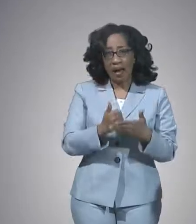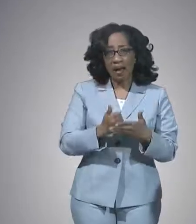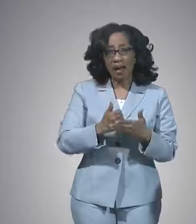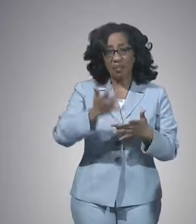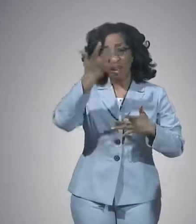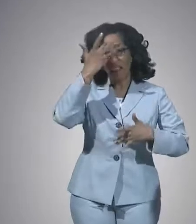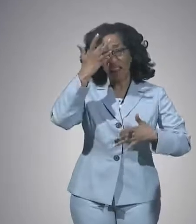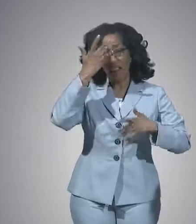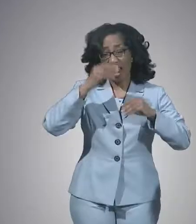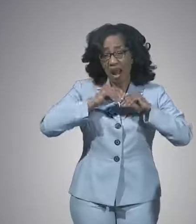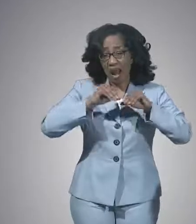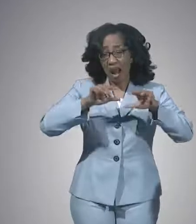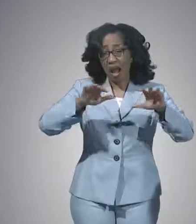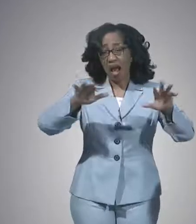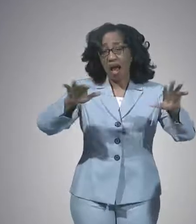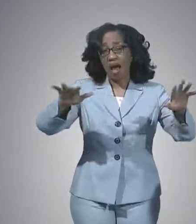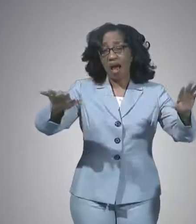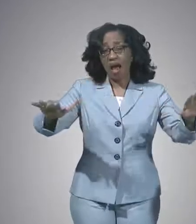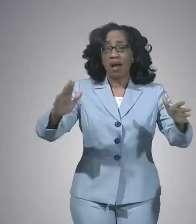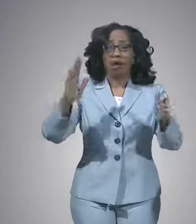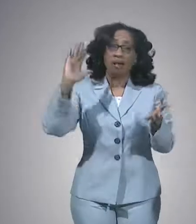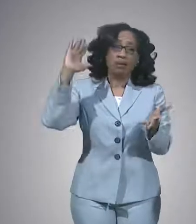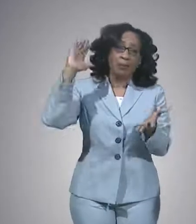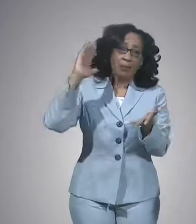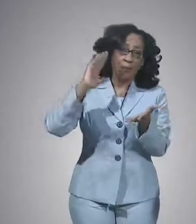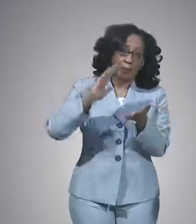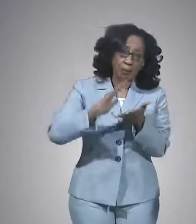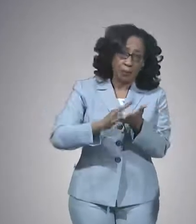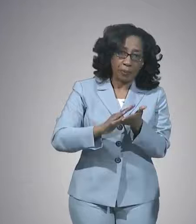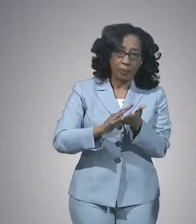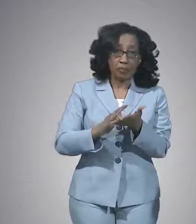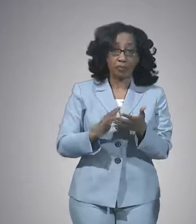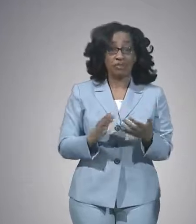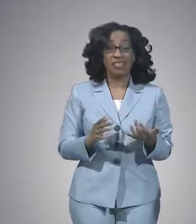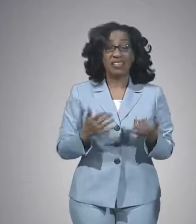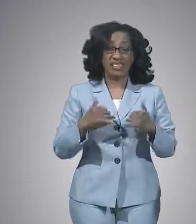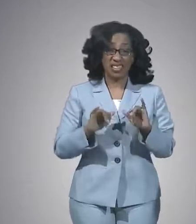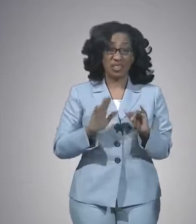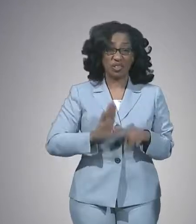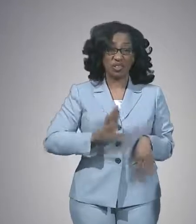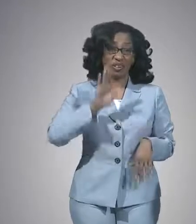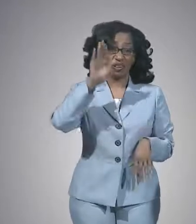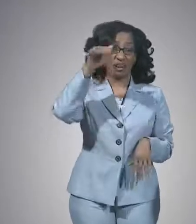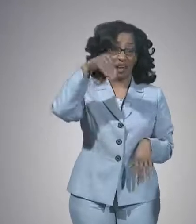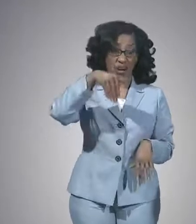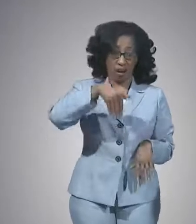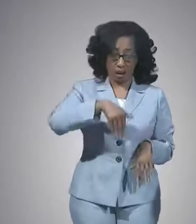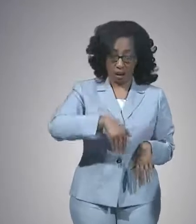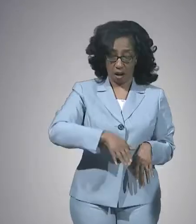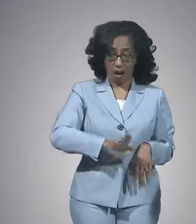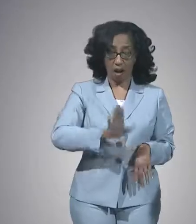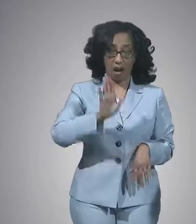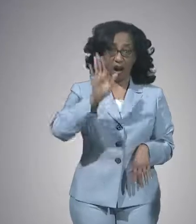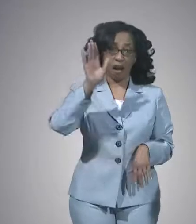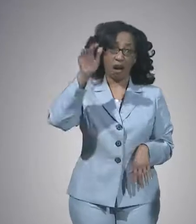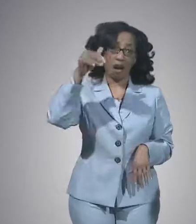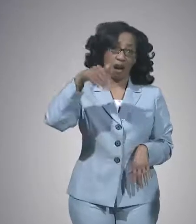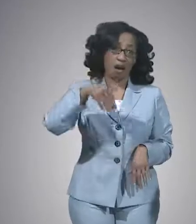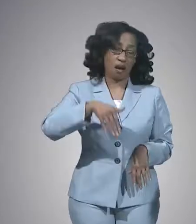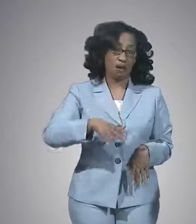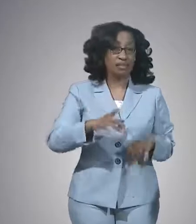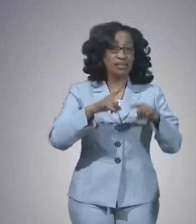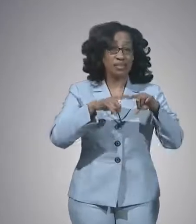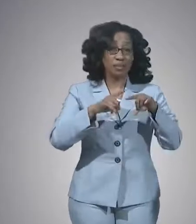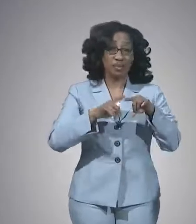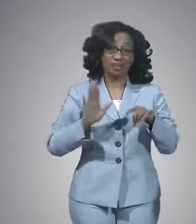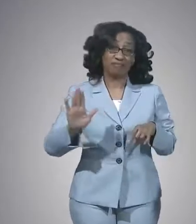pandemic. As you know, we're going to be on a roller coaster ride for a while with numbers going up and then going down depending on our